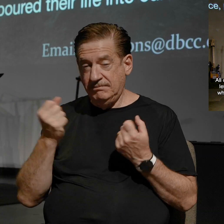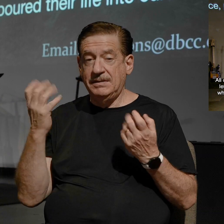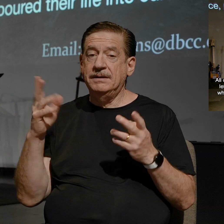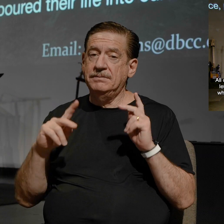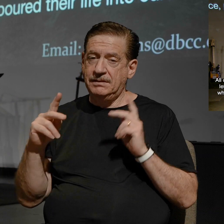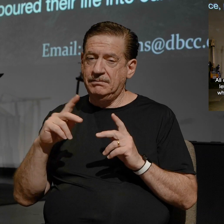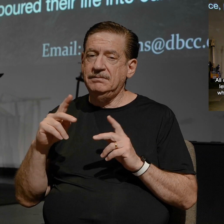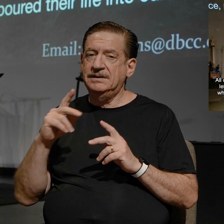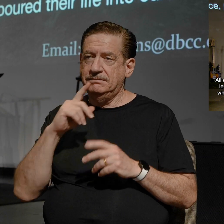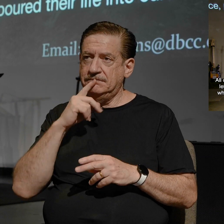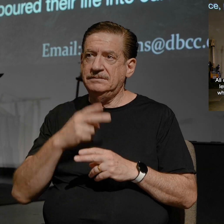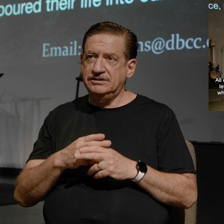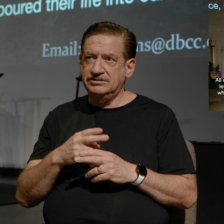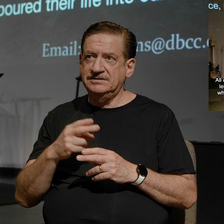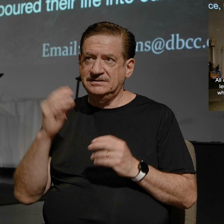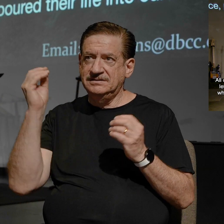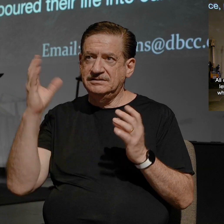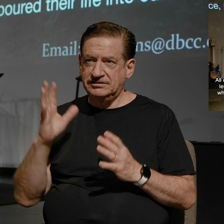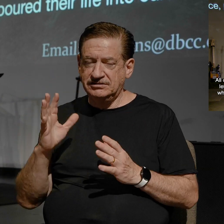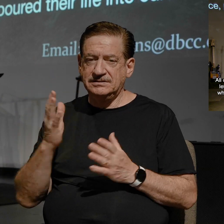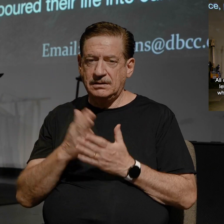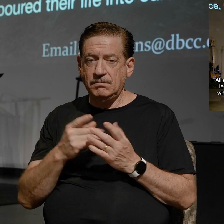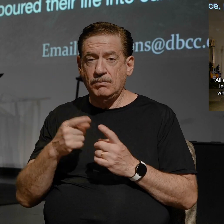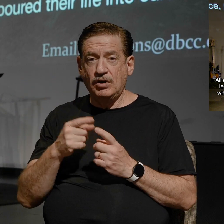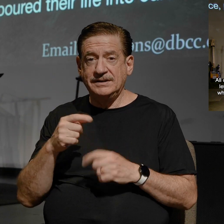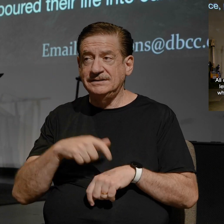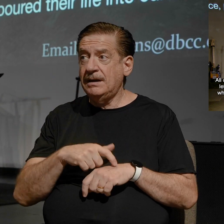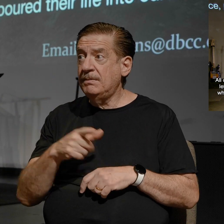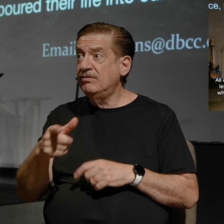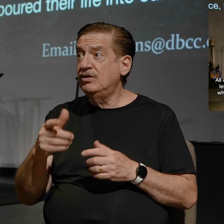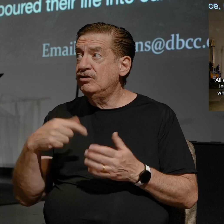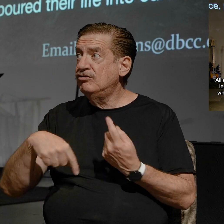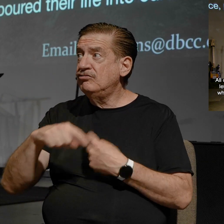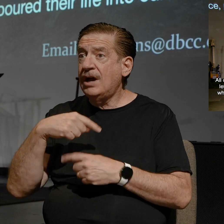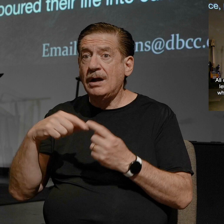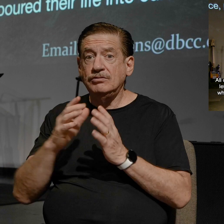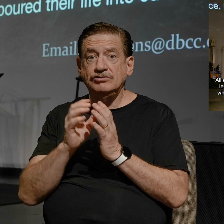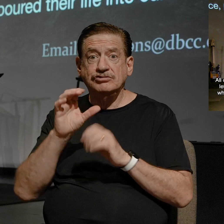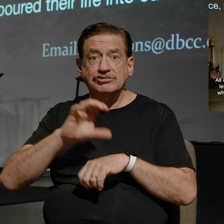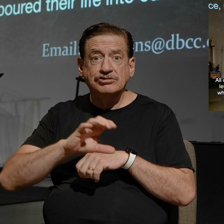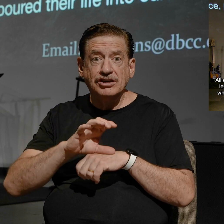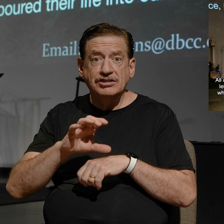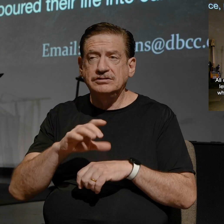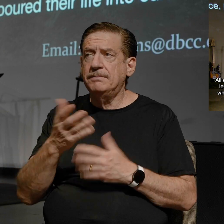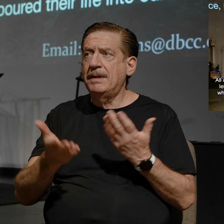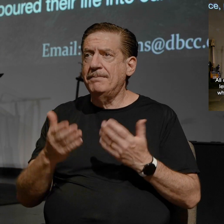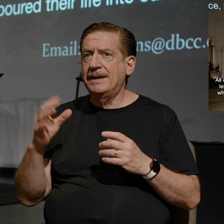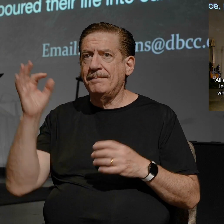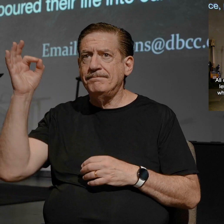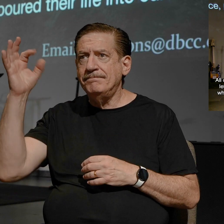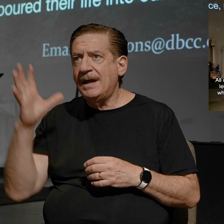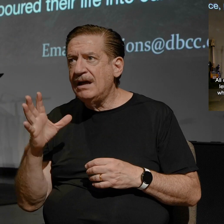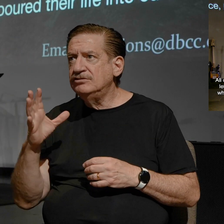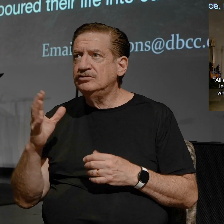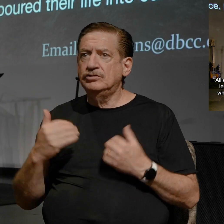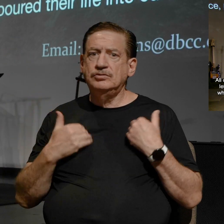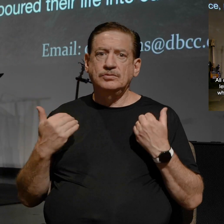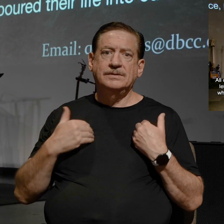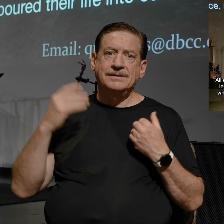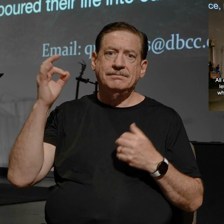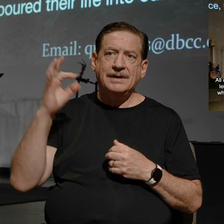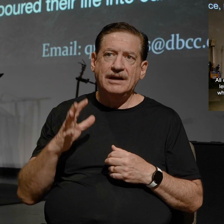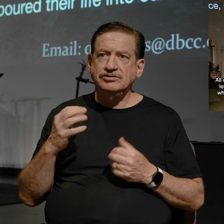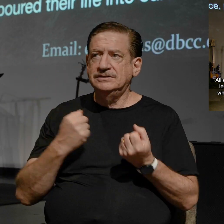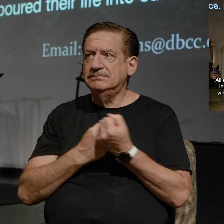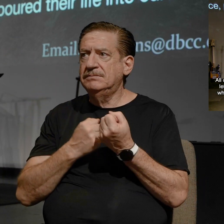some point in time. If you've been around church quite a bit, it could be a pastor, youth pastor, maybe a sponsor within the